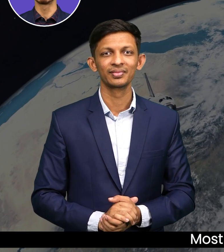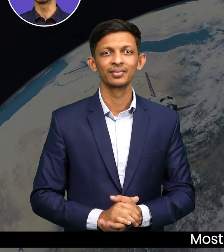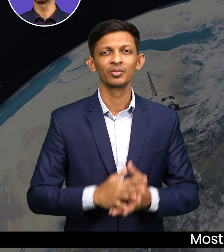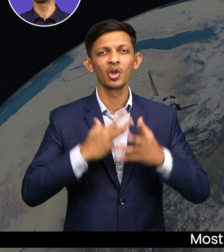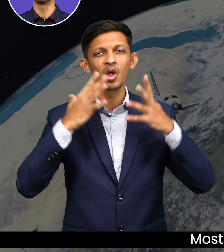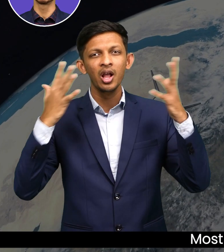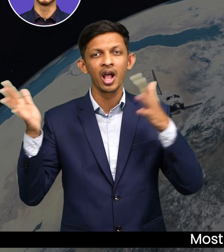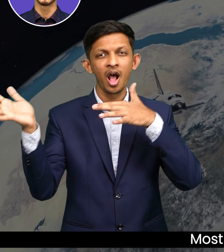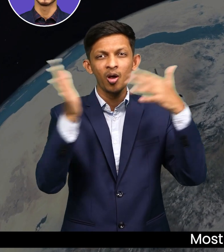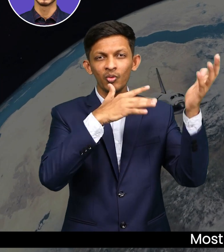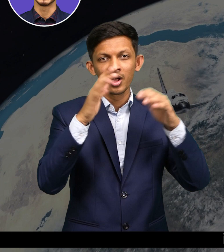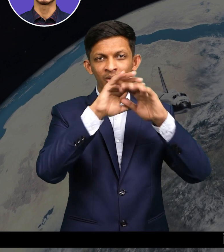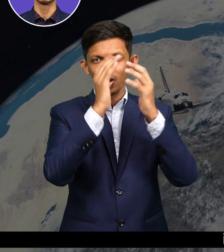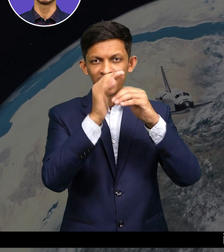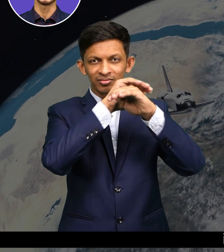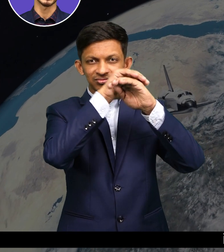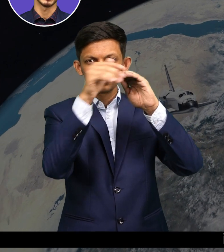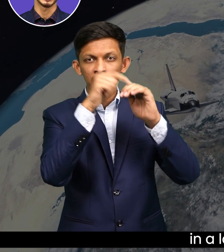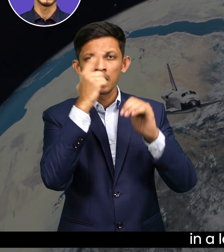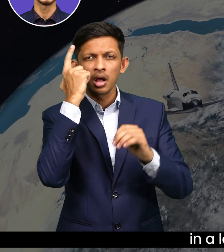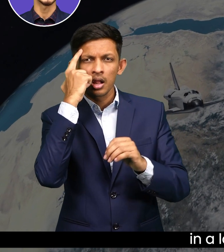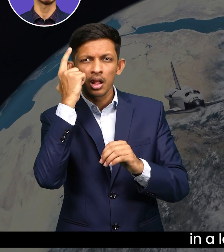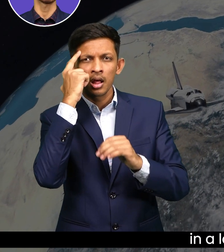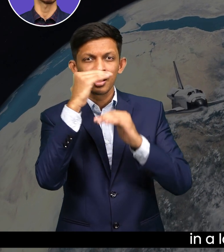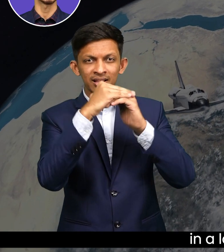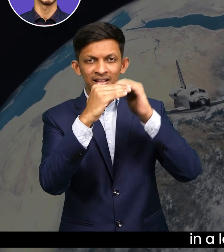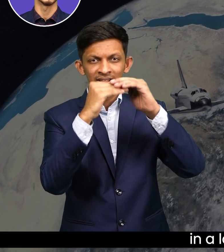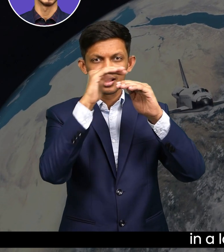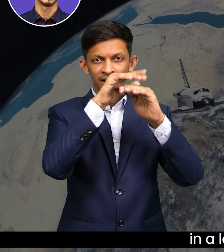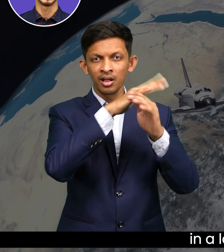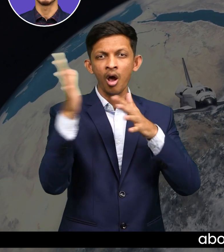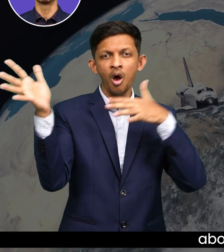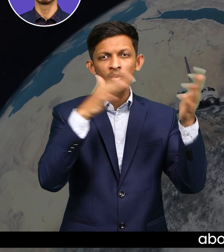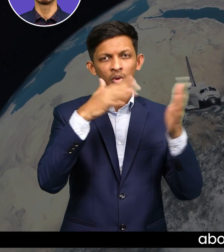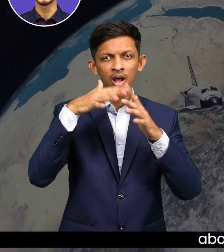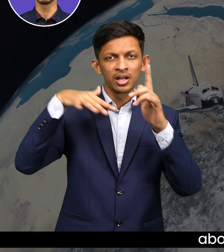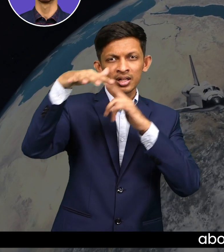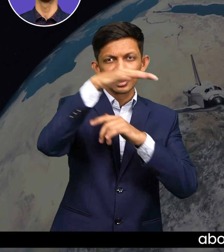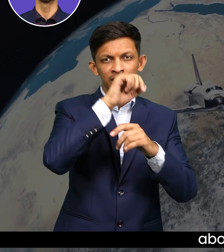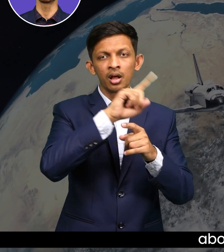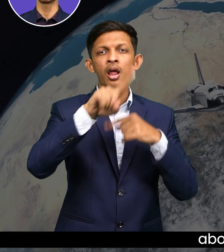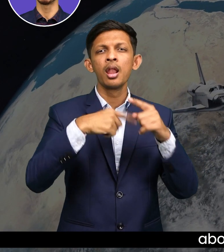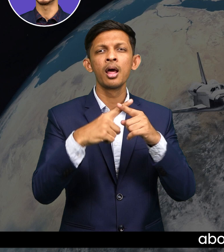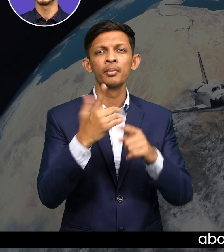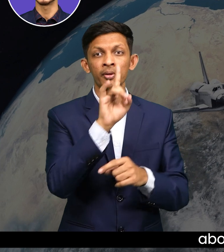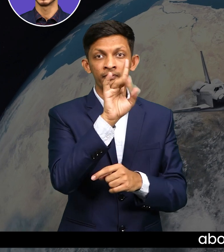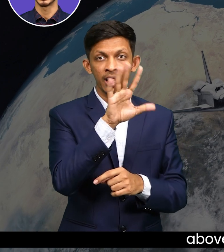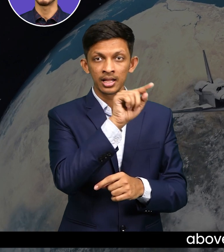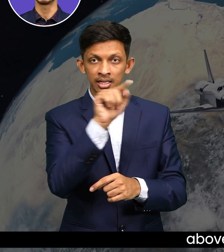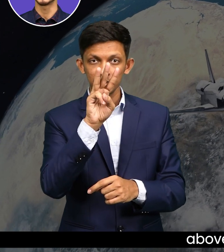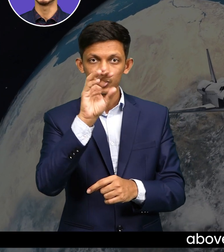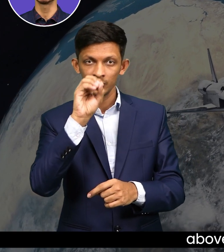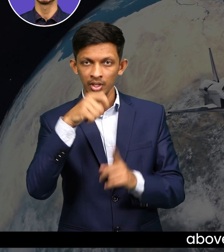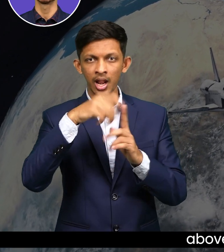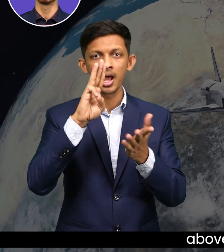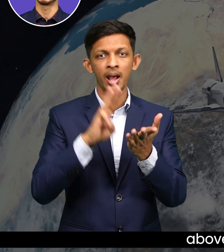Most atmospheric ozone is concentrated in a layer of stratosphere about 15 to 30 kilometers